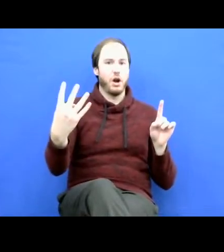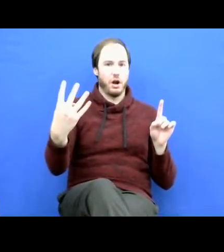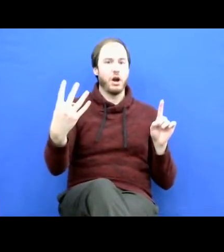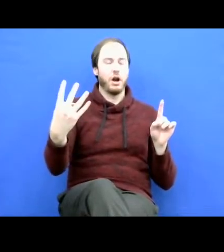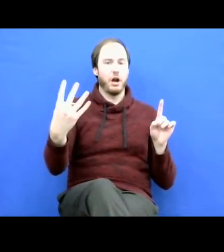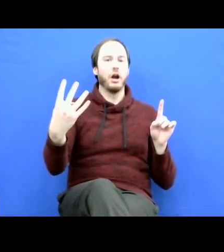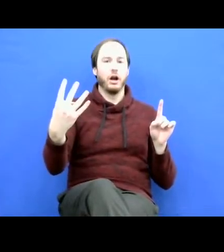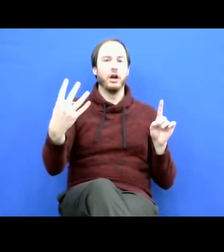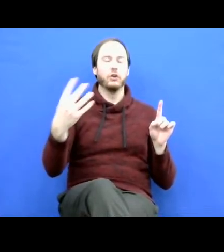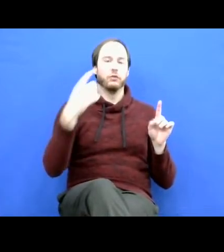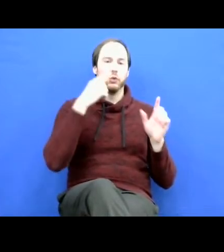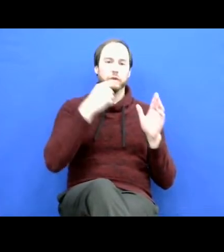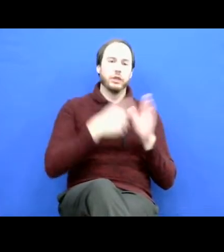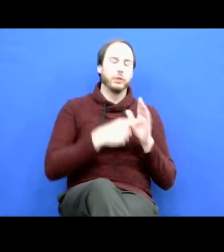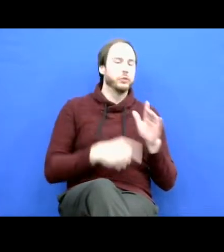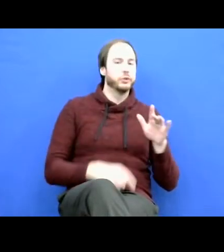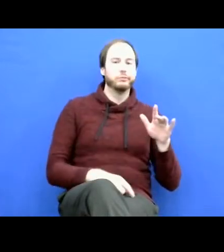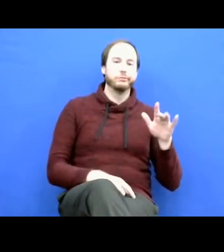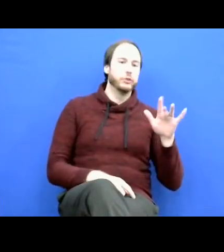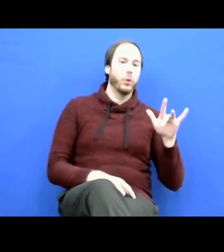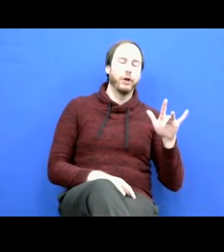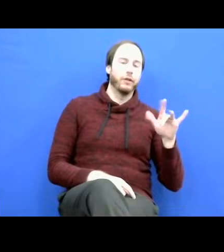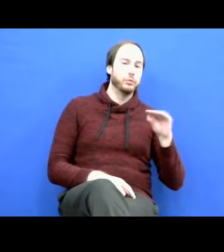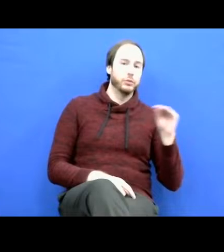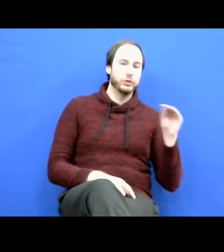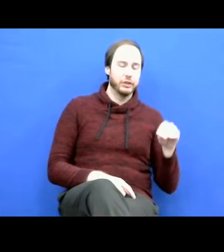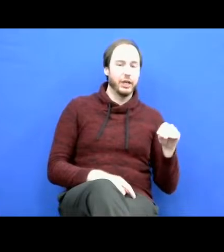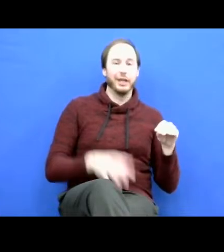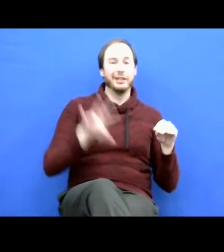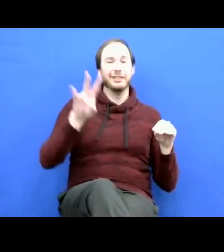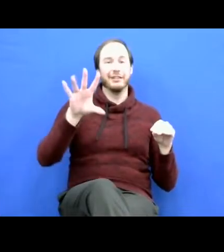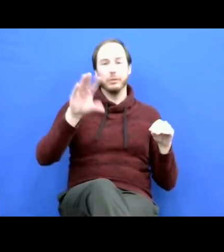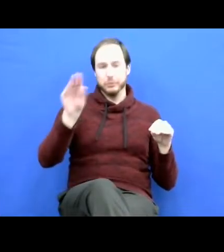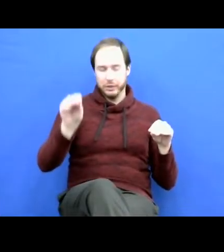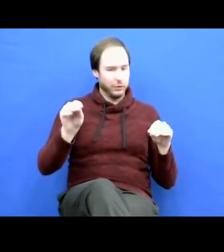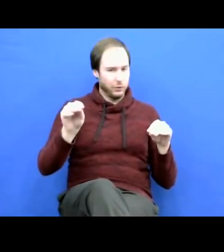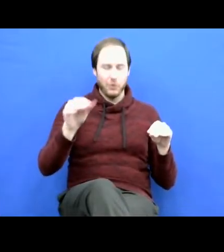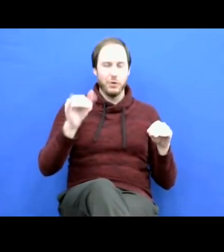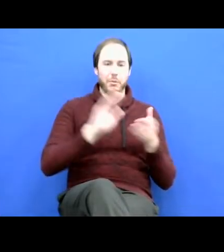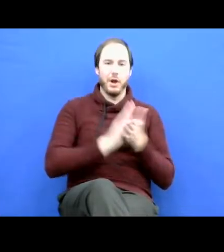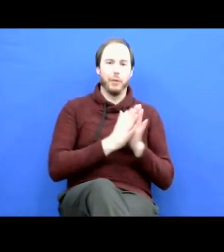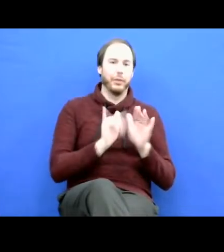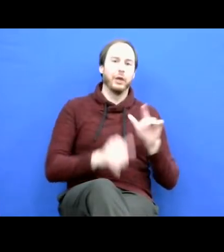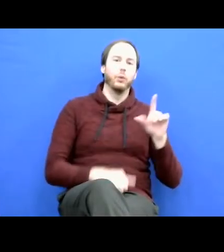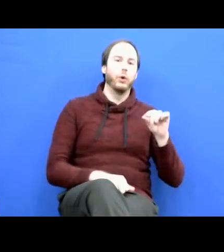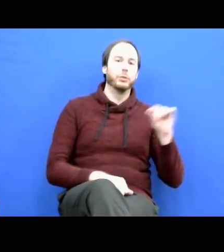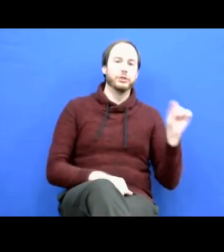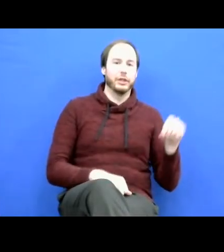it could be 1/4 arrays and 3/4